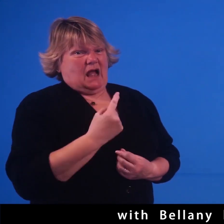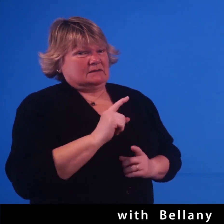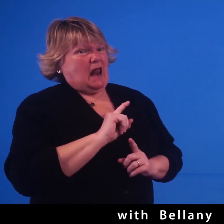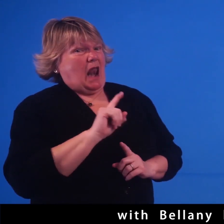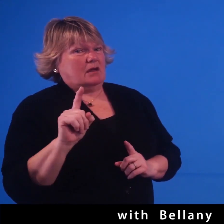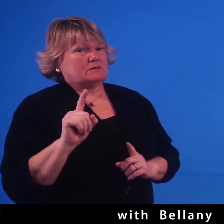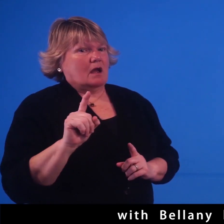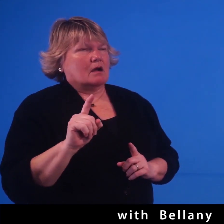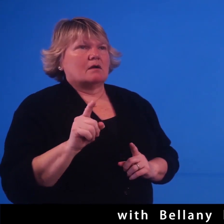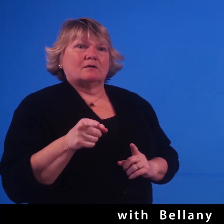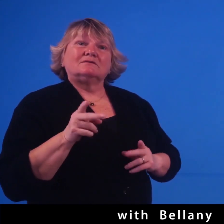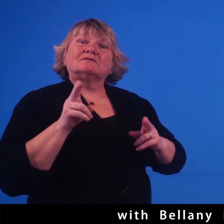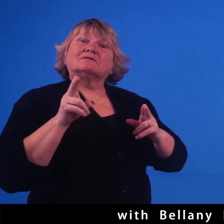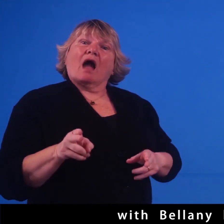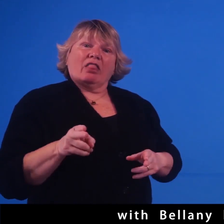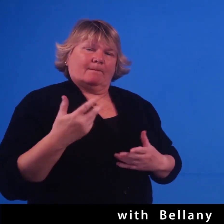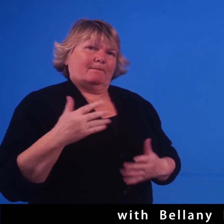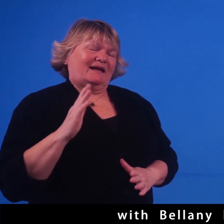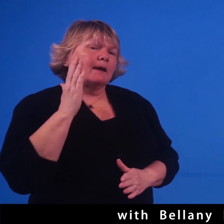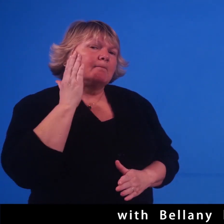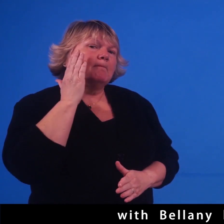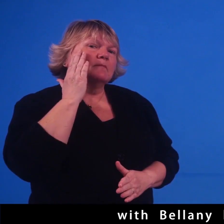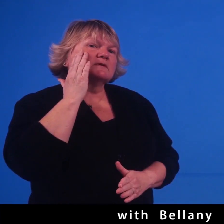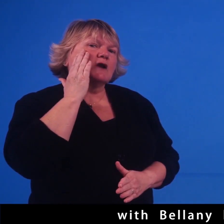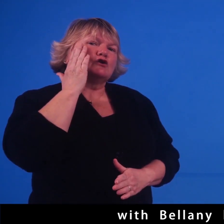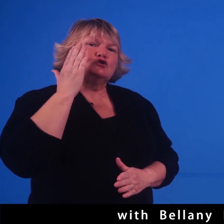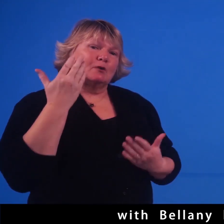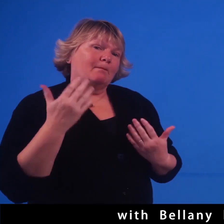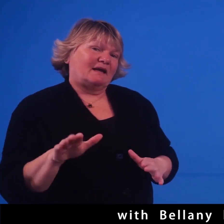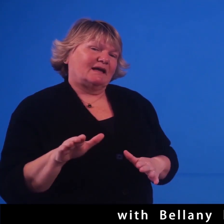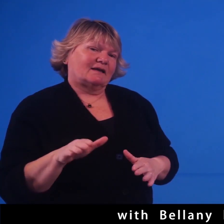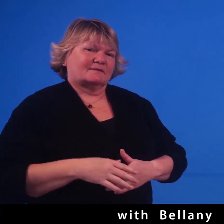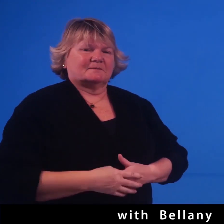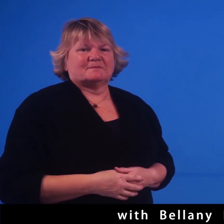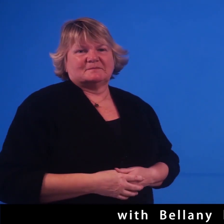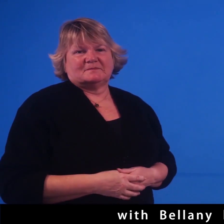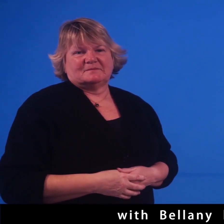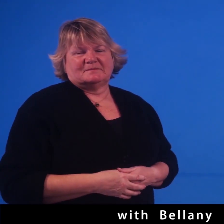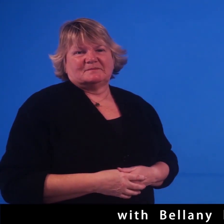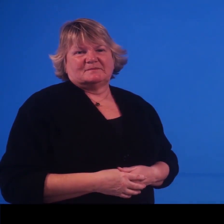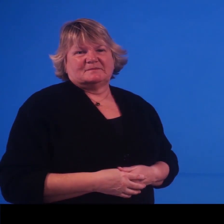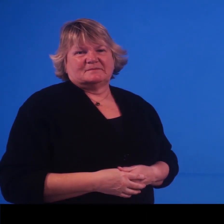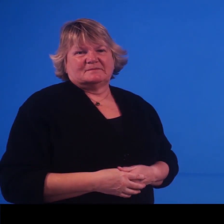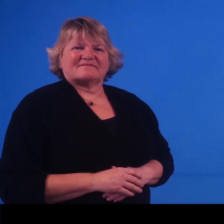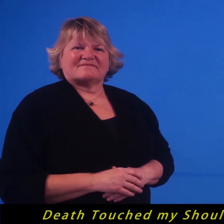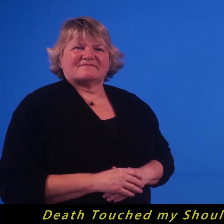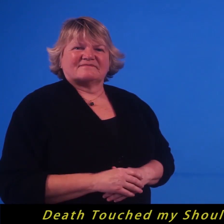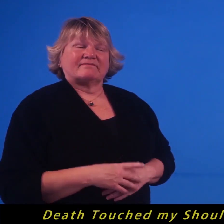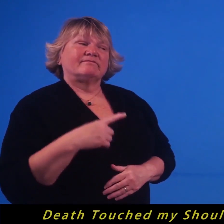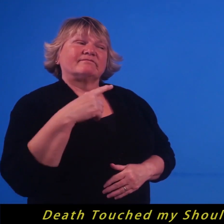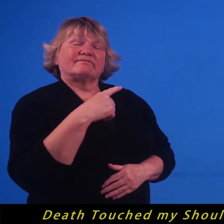with Bellany later remarking that death touched my cheek.